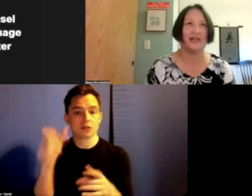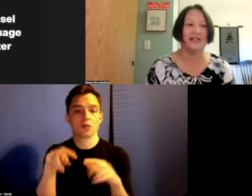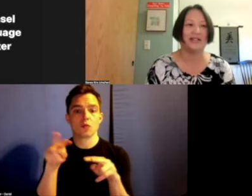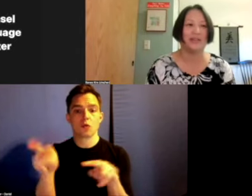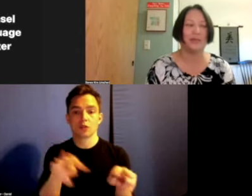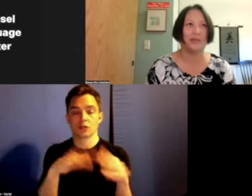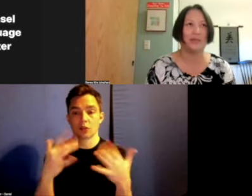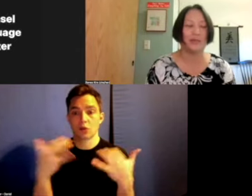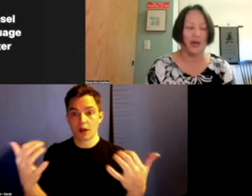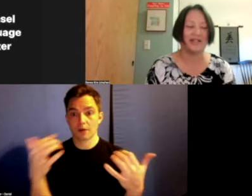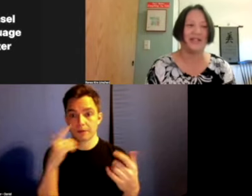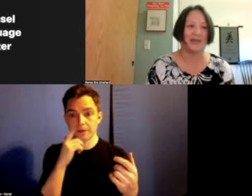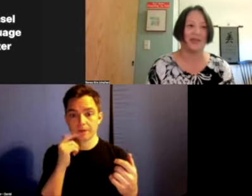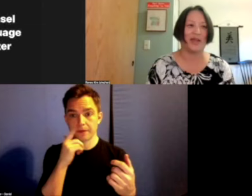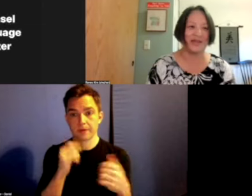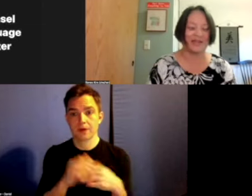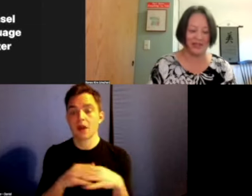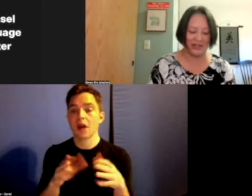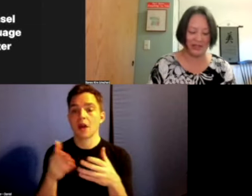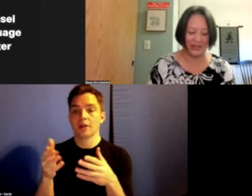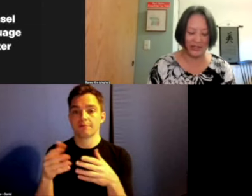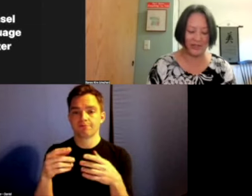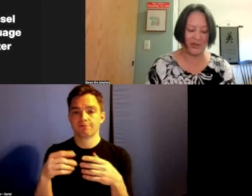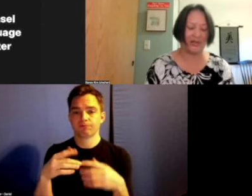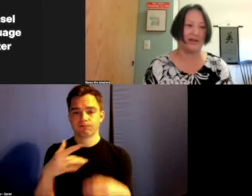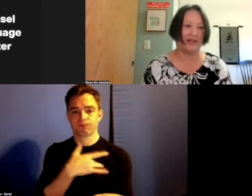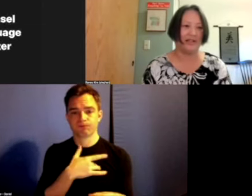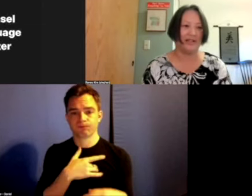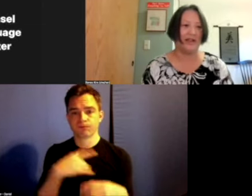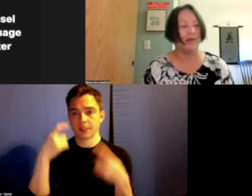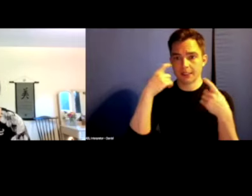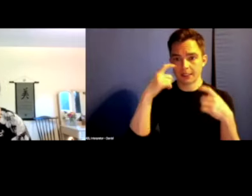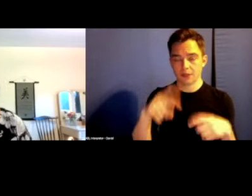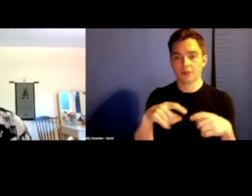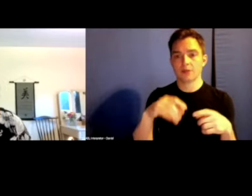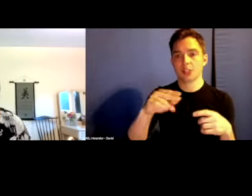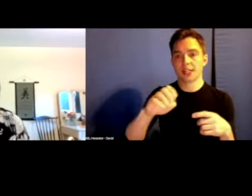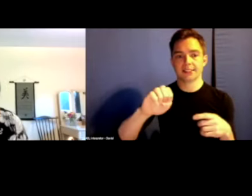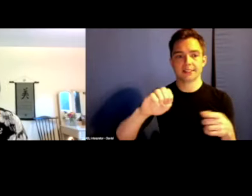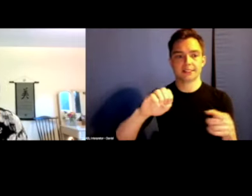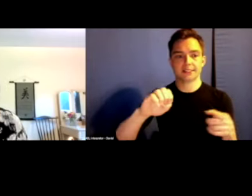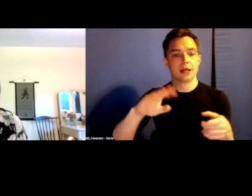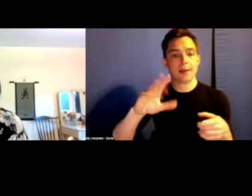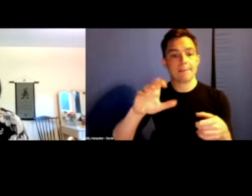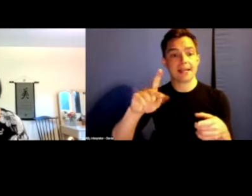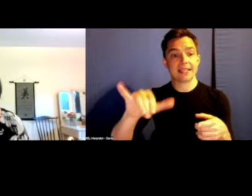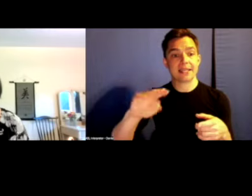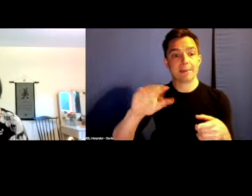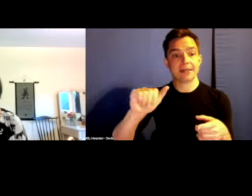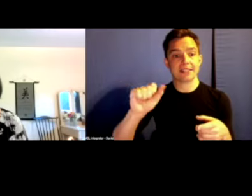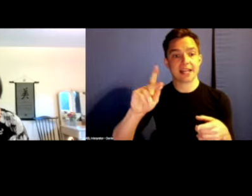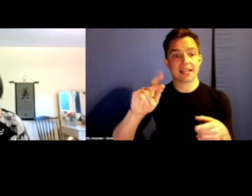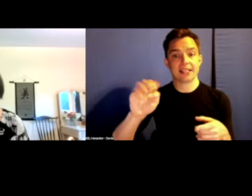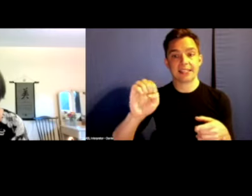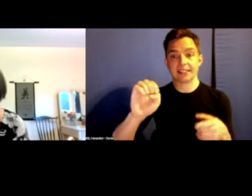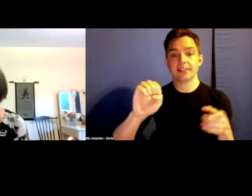listened and watched the crowd brought to tears by activist Janice Miritakani. I met Becky Misaki from the Asian Women's Shelter.